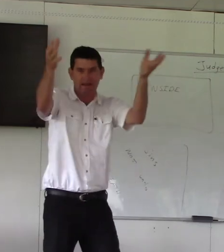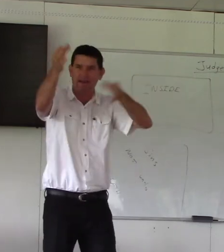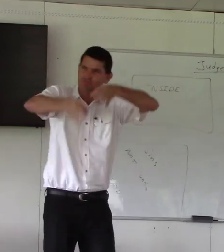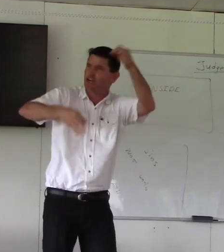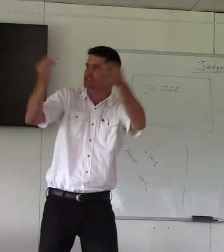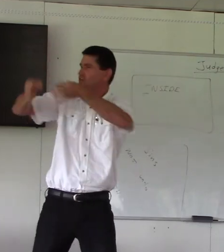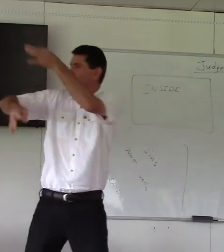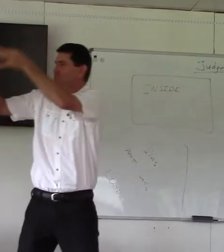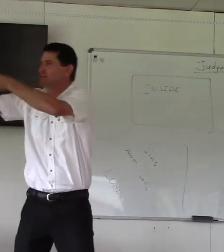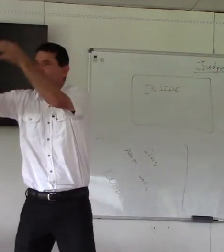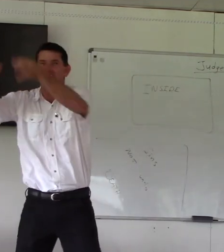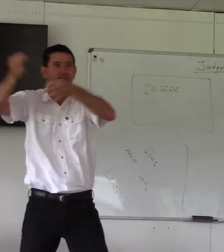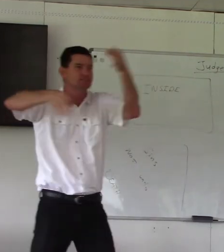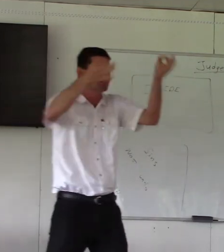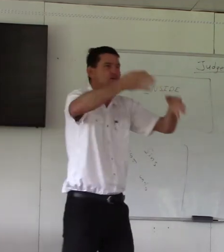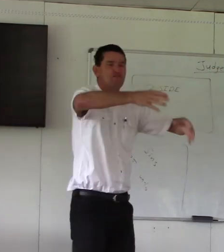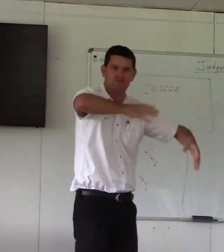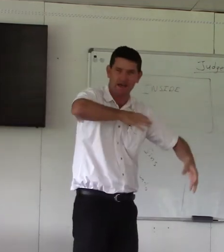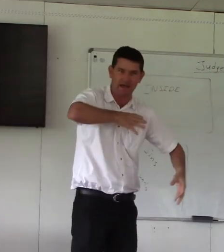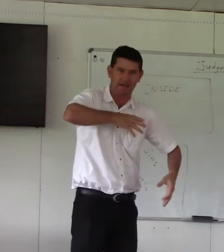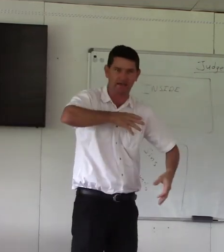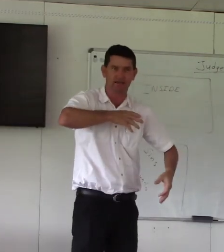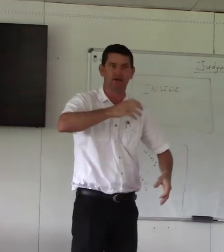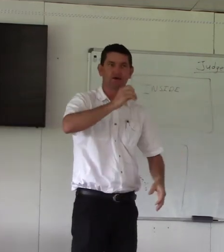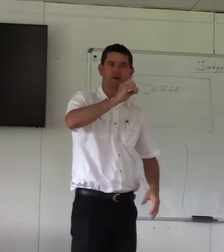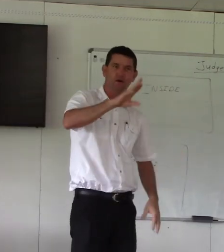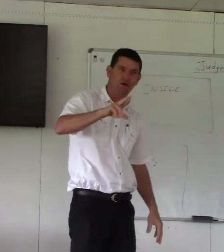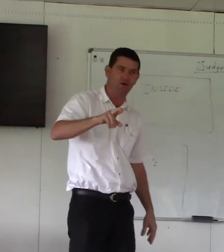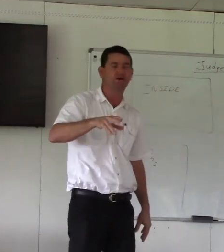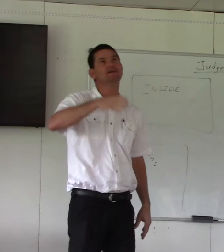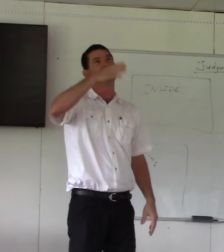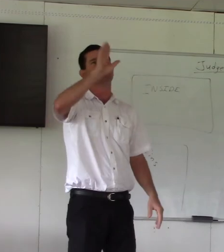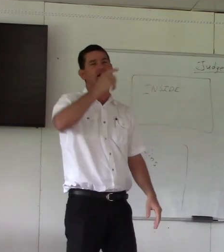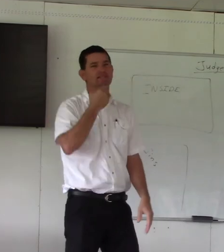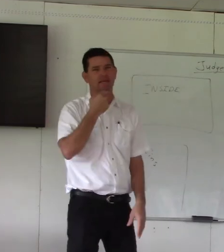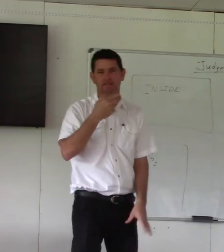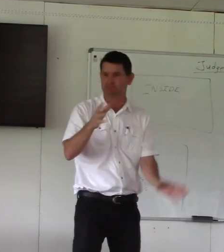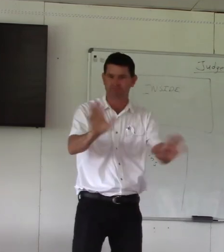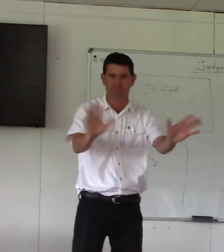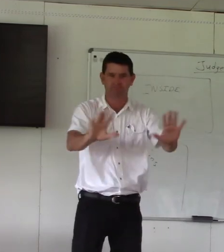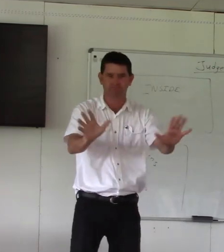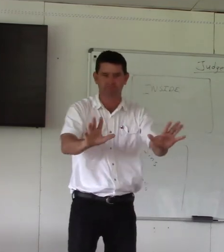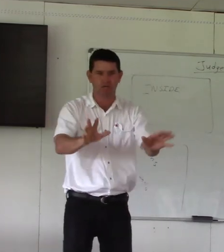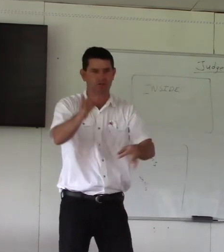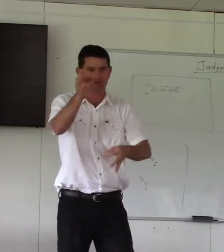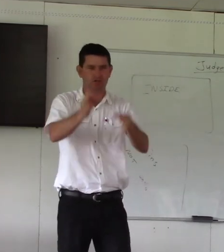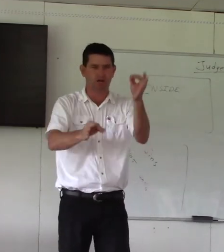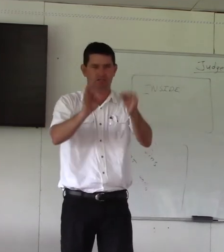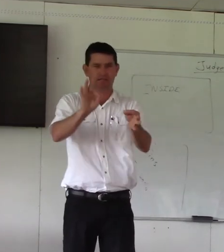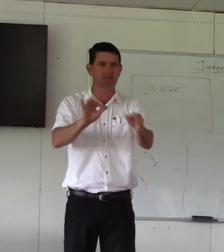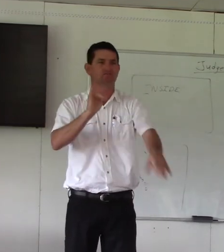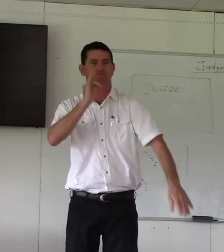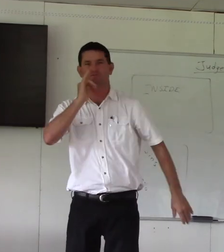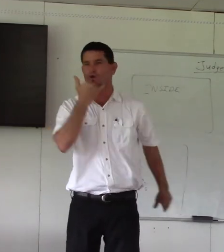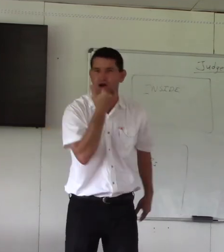ahead. Judge. Fine. Or God says, judging wrong.